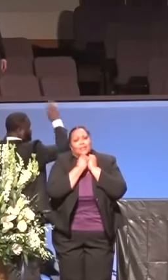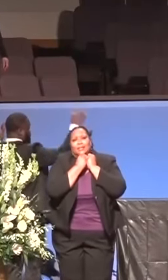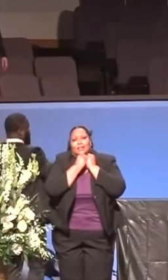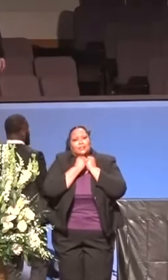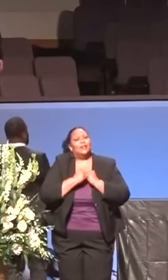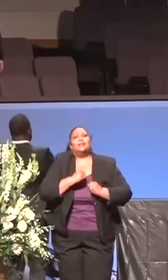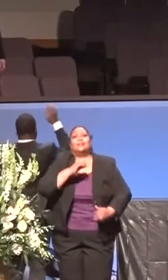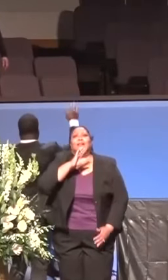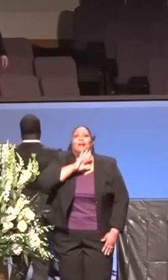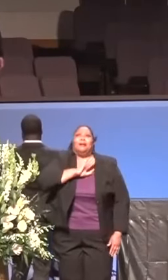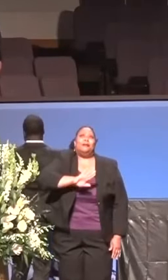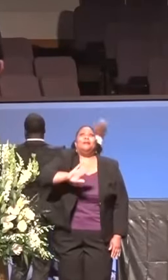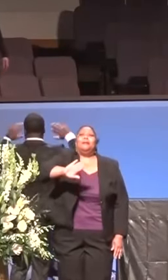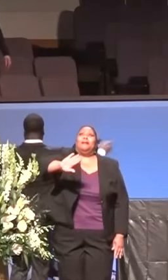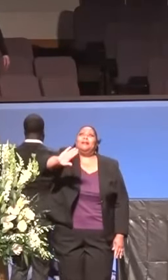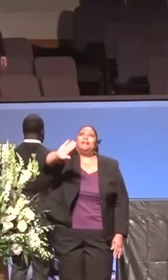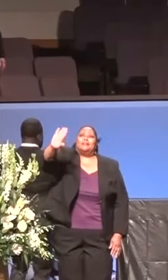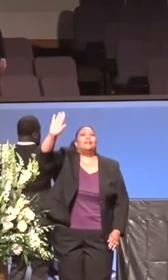precious.